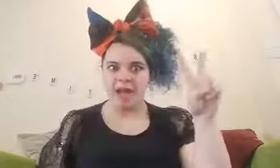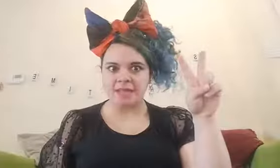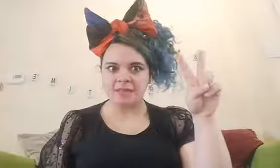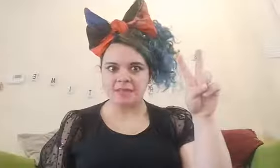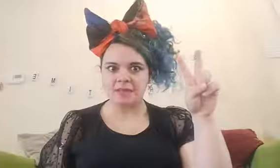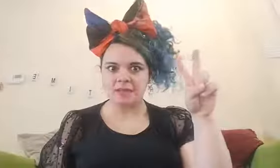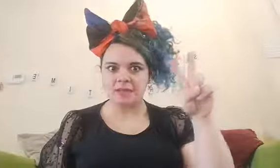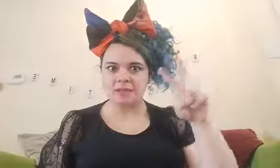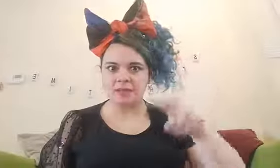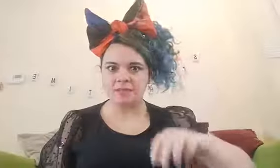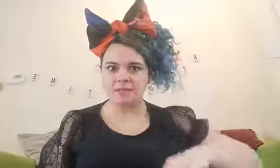twice.